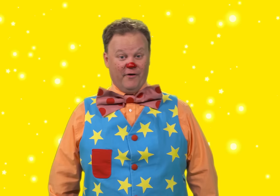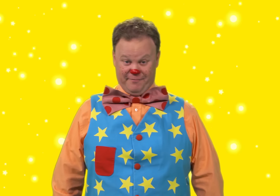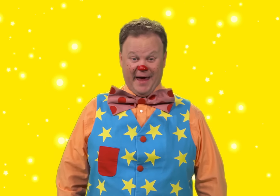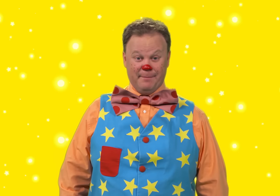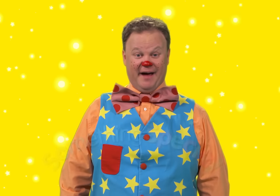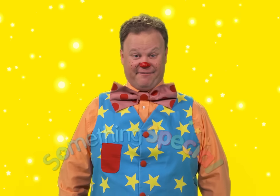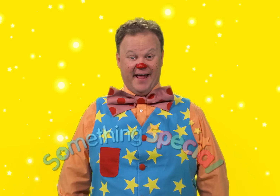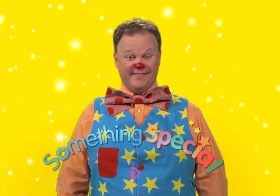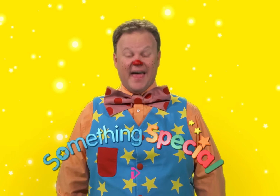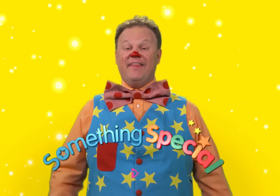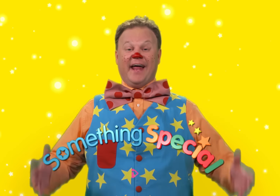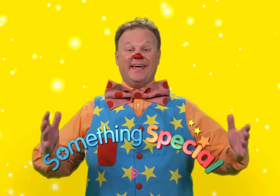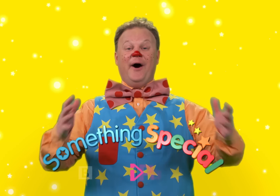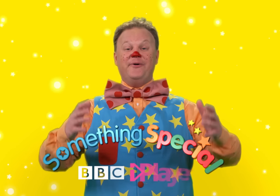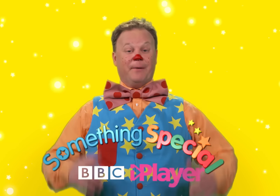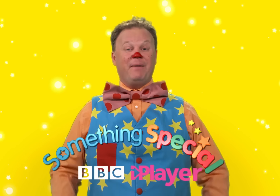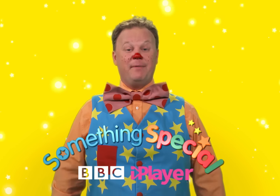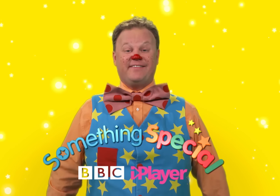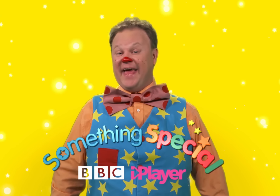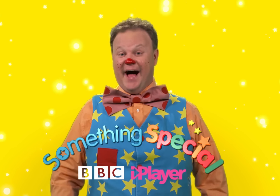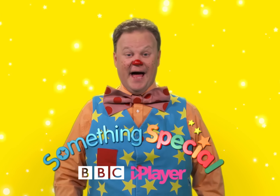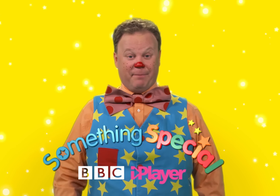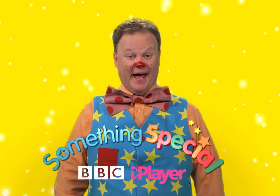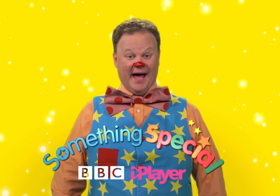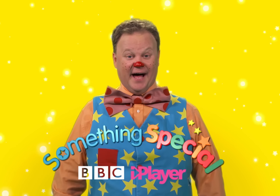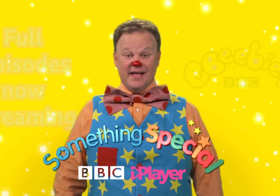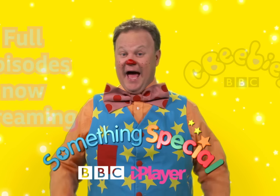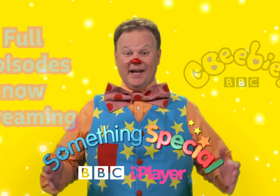of me and my friends, then go to BBC iPlayer